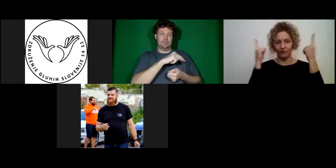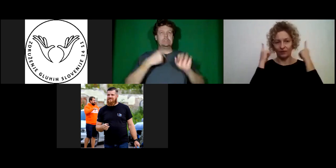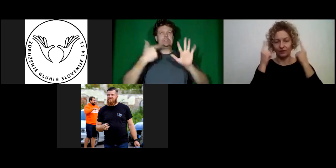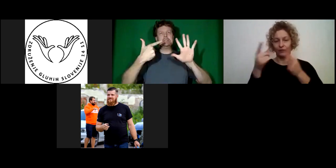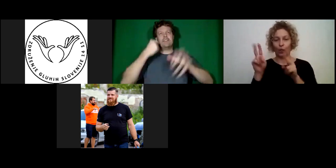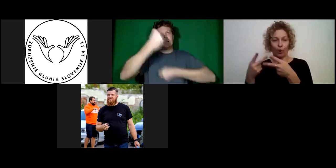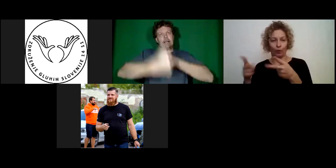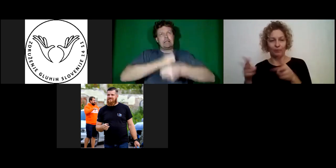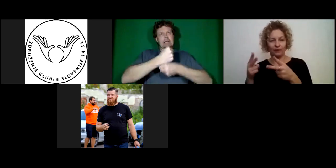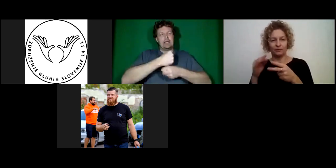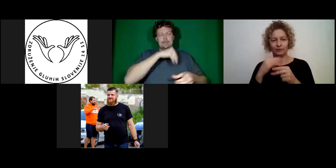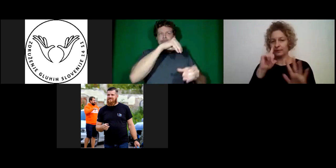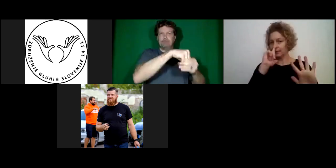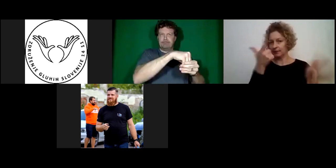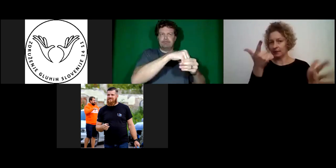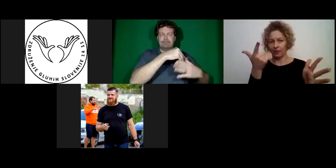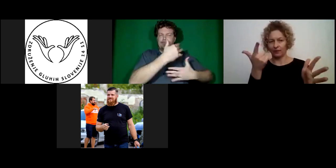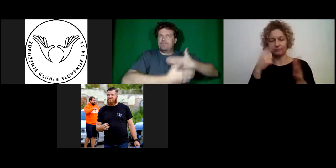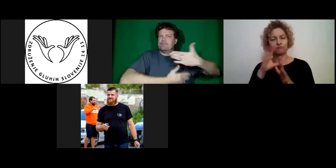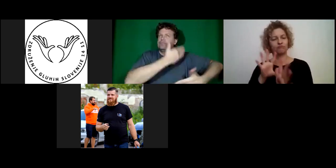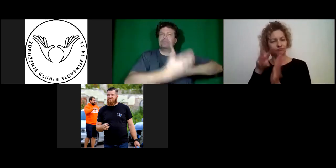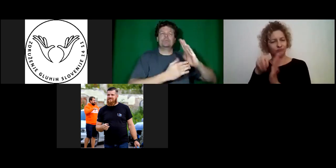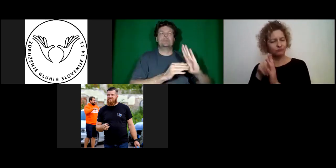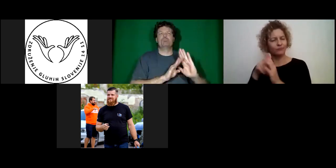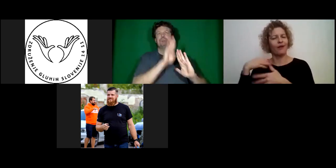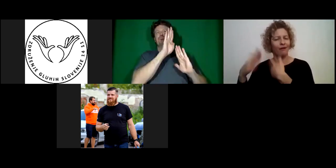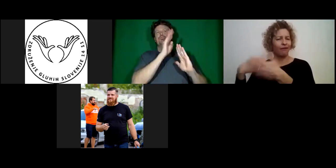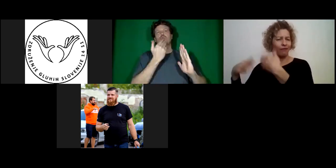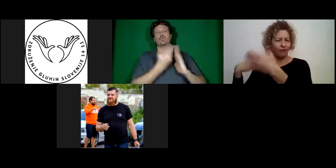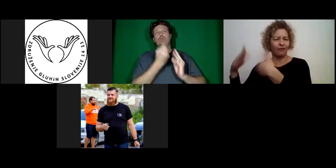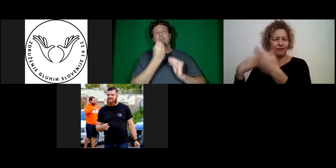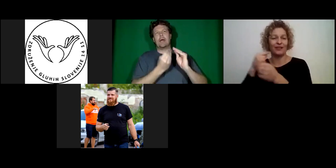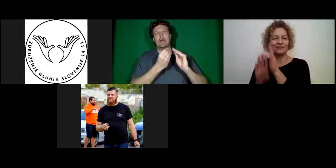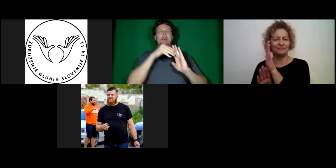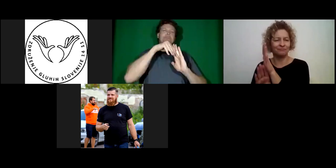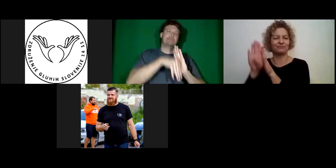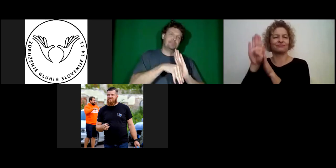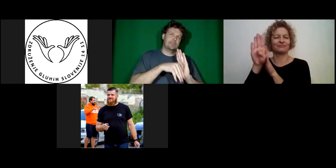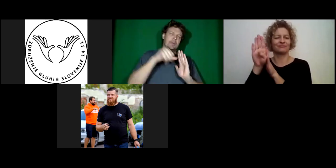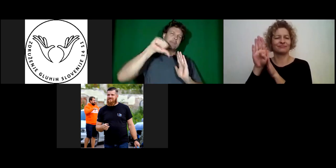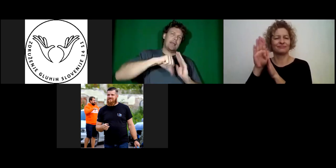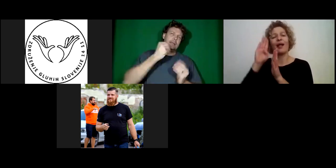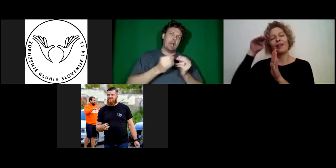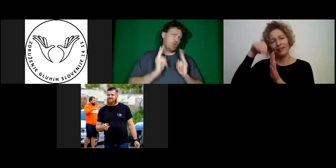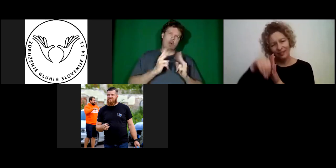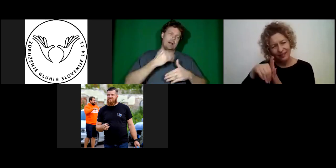Remember the team I played for, Slovan. I played there for 7 years in the first league.